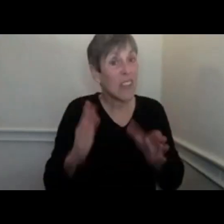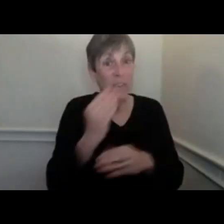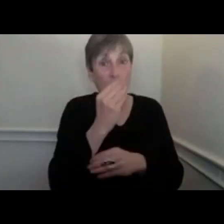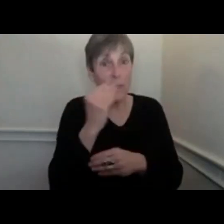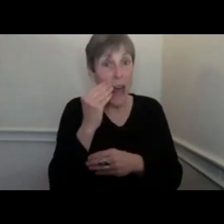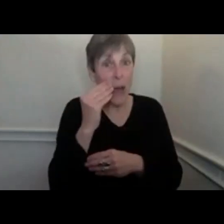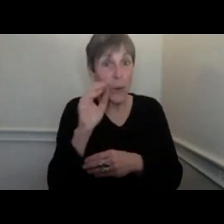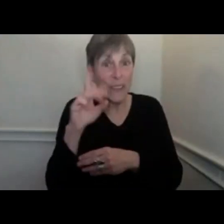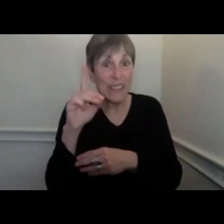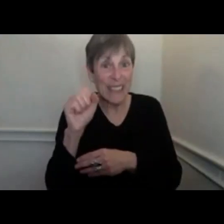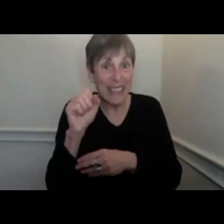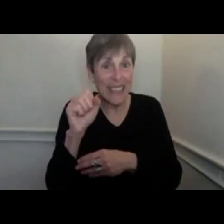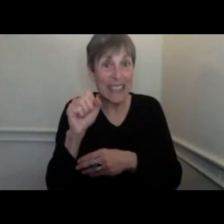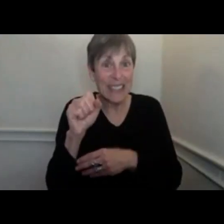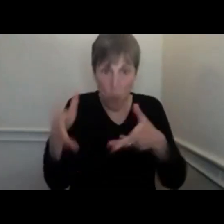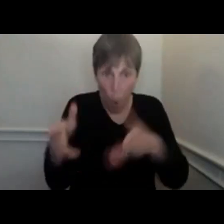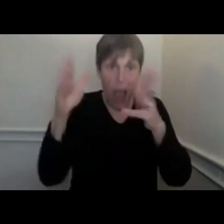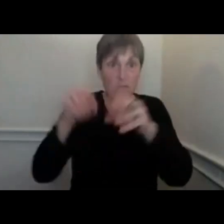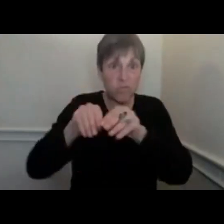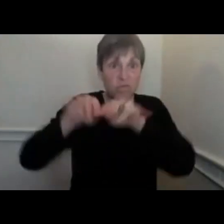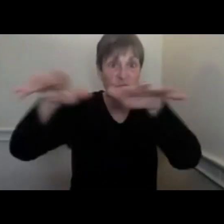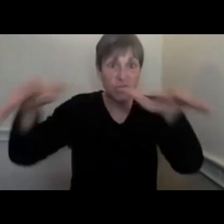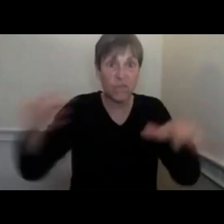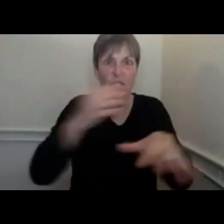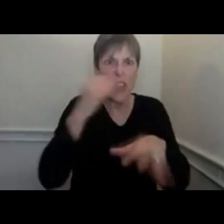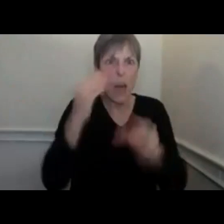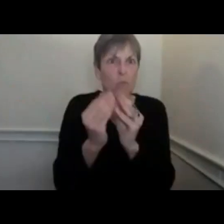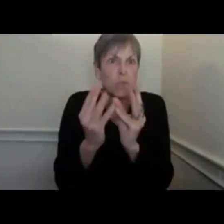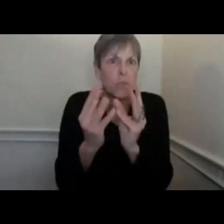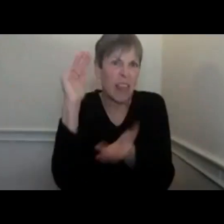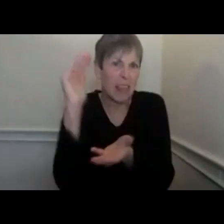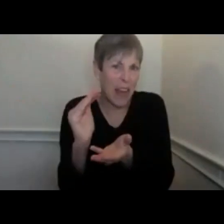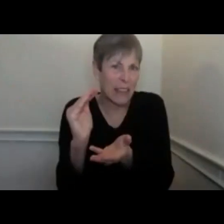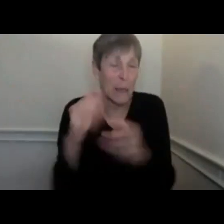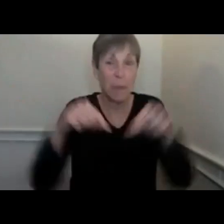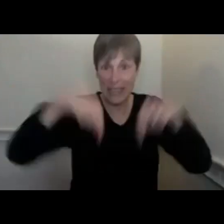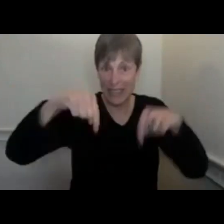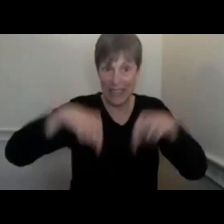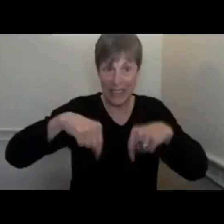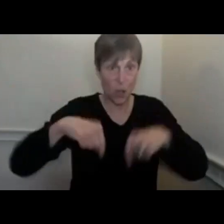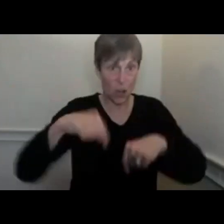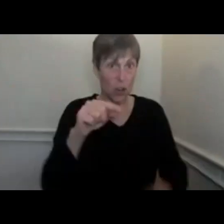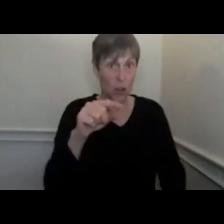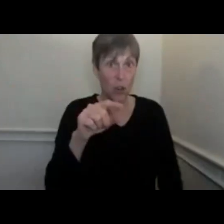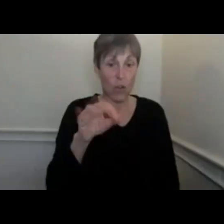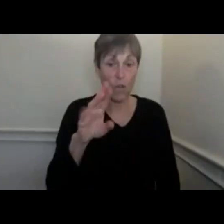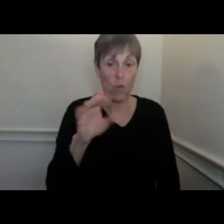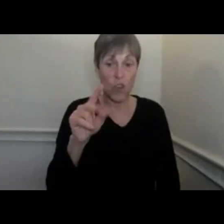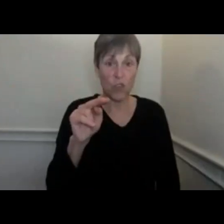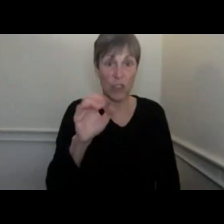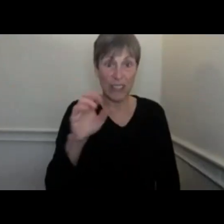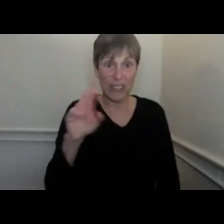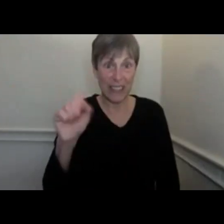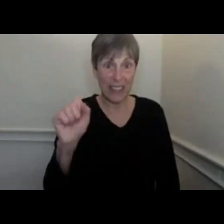flower less. So here at Fruition Seeds, because we grow everything for seed, we have all of